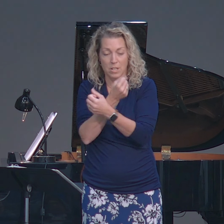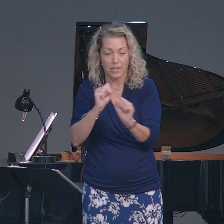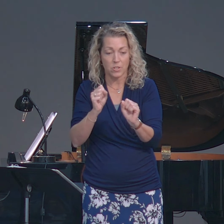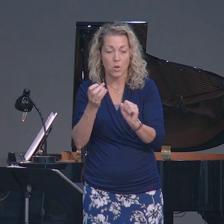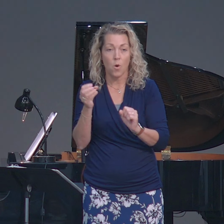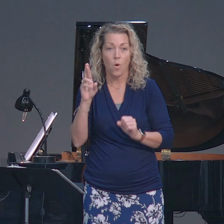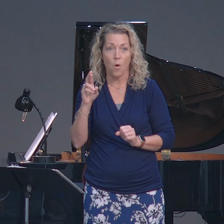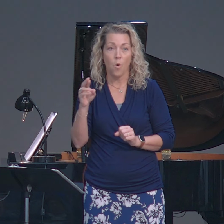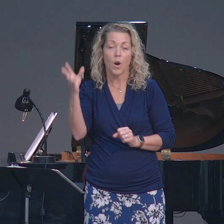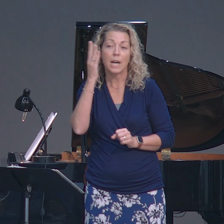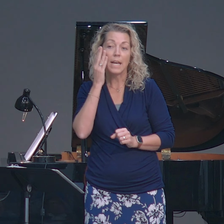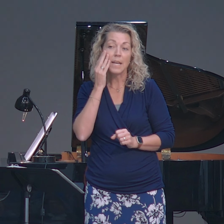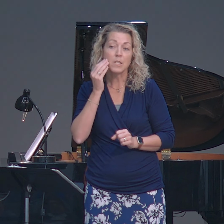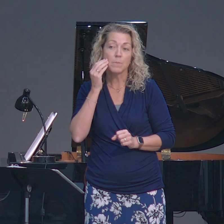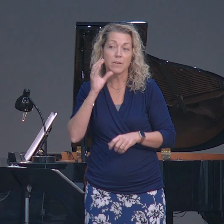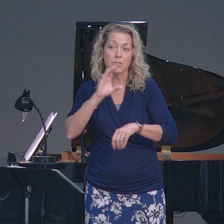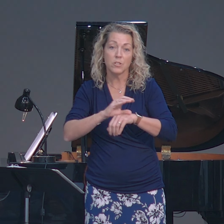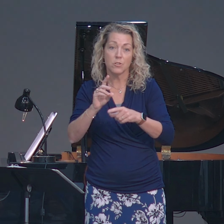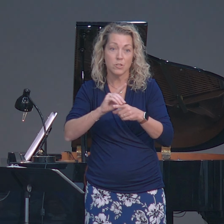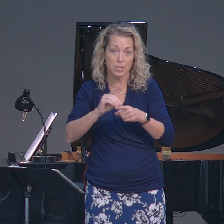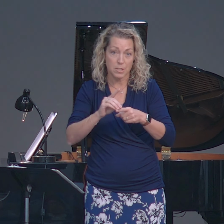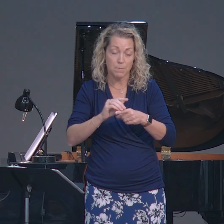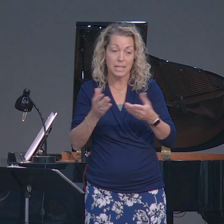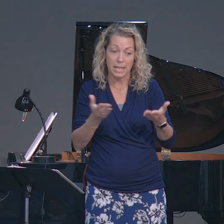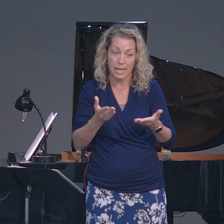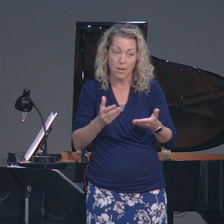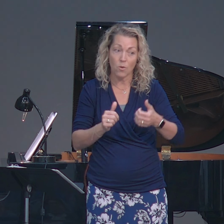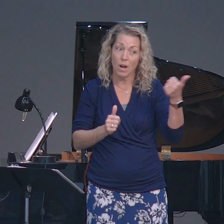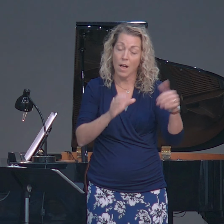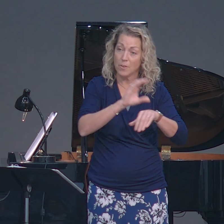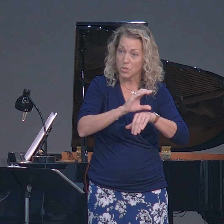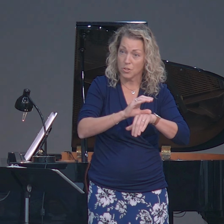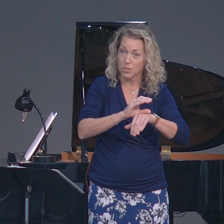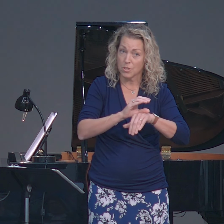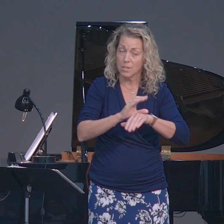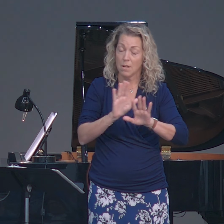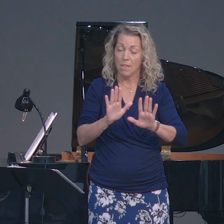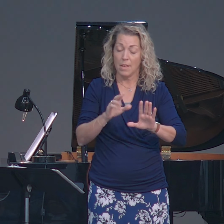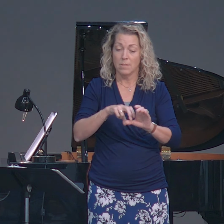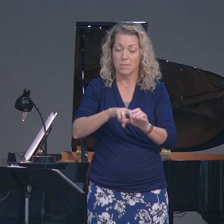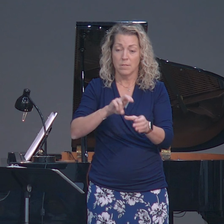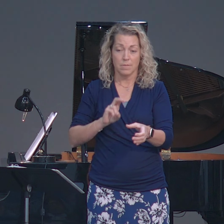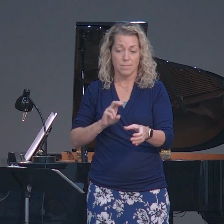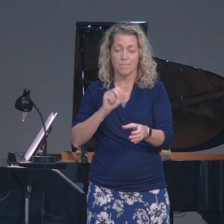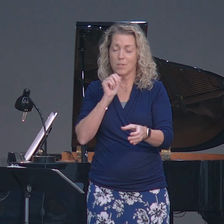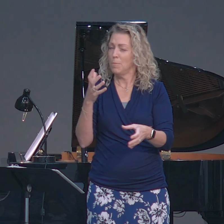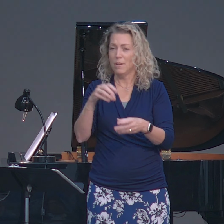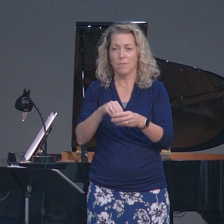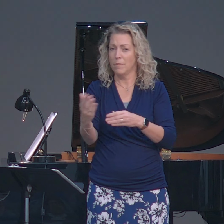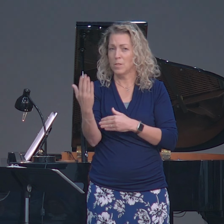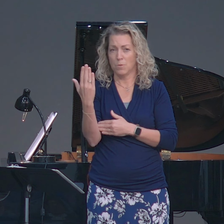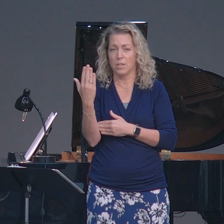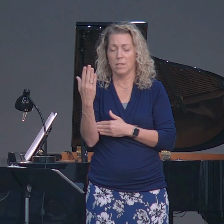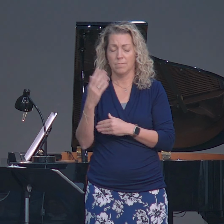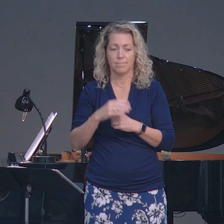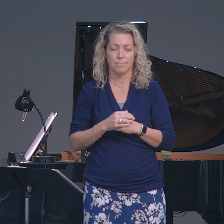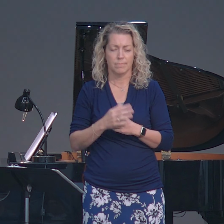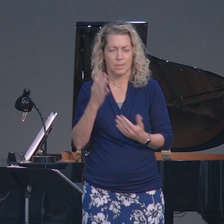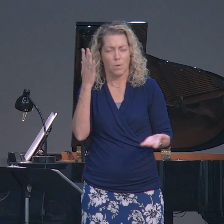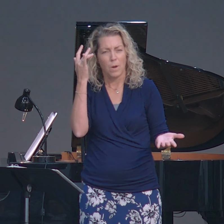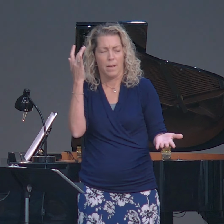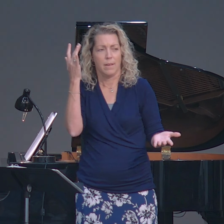church discipline here at Countryside or another church, then we ask you to refrain from participating this morning. Now, why